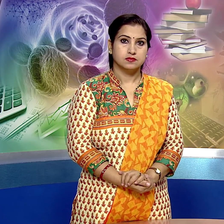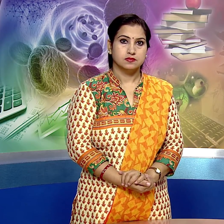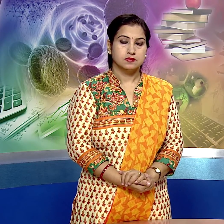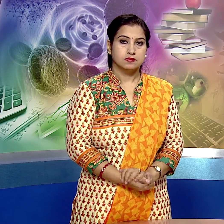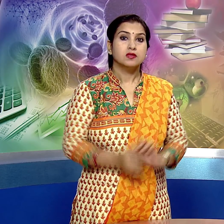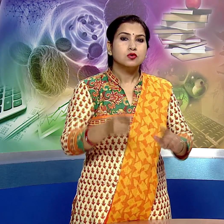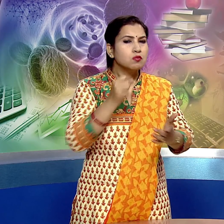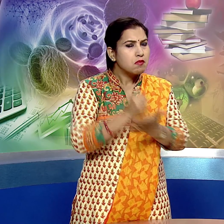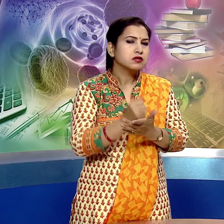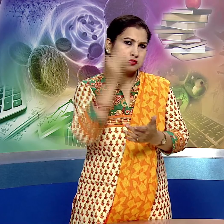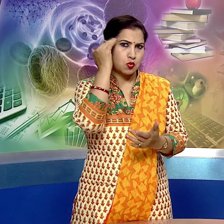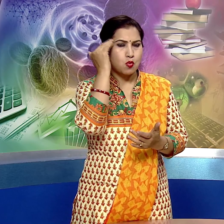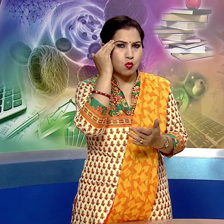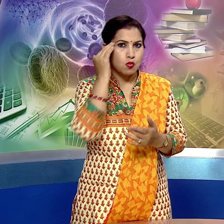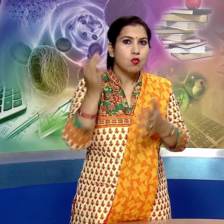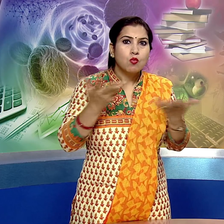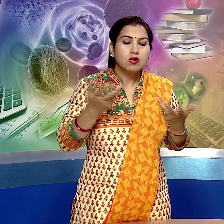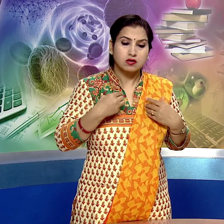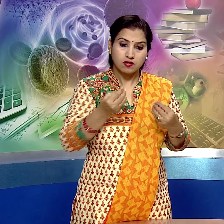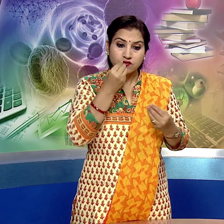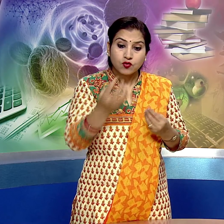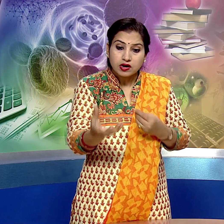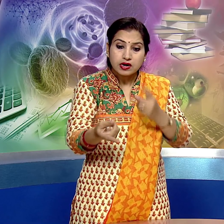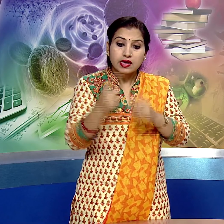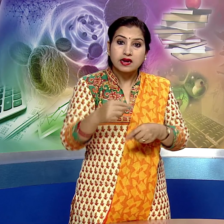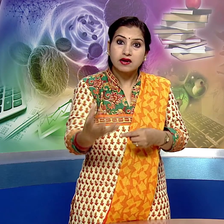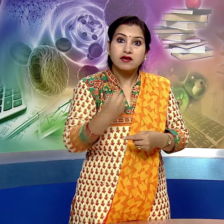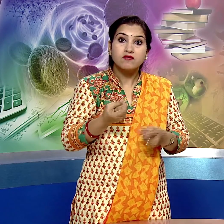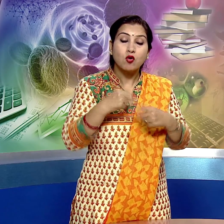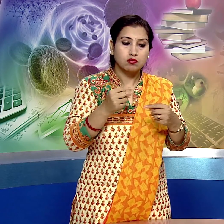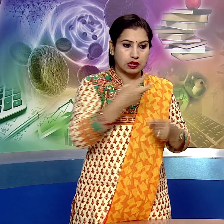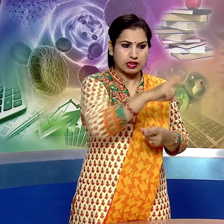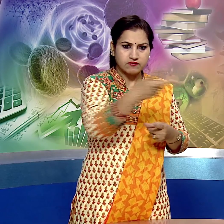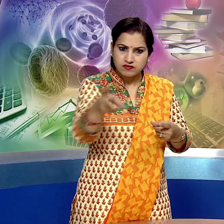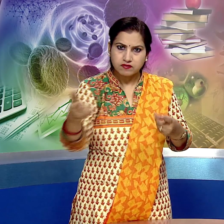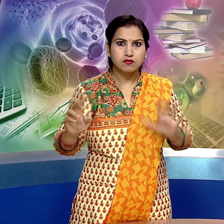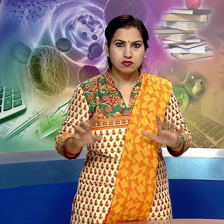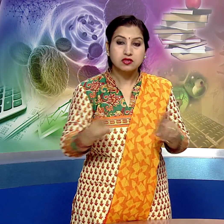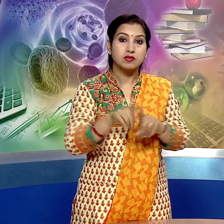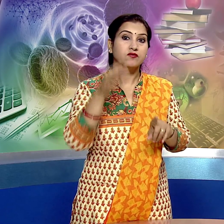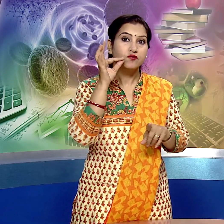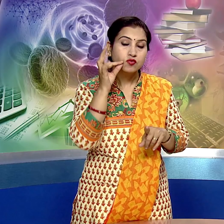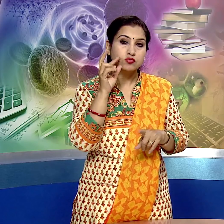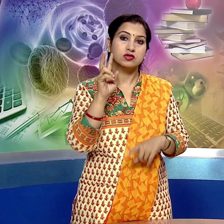You must be knowing we get food from different sources like fruits and vegetables from